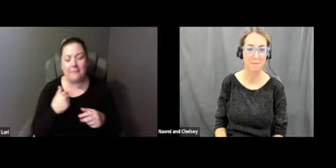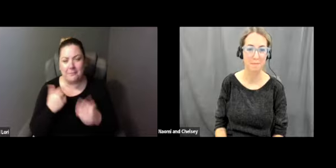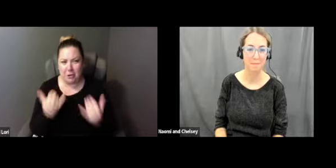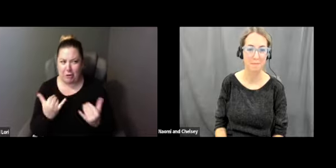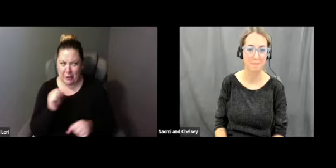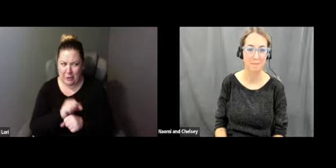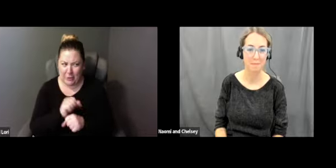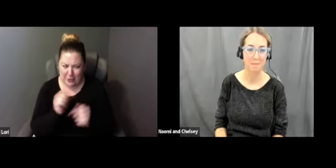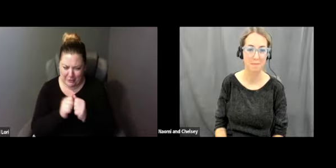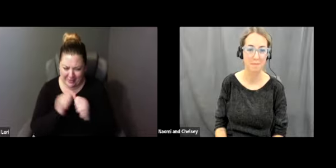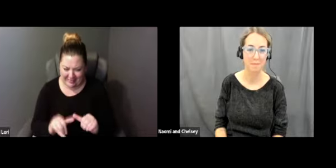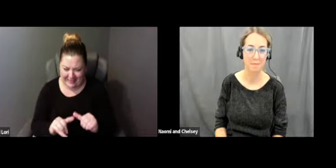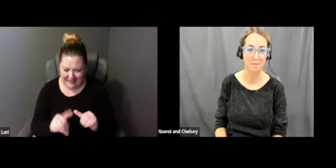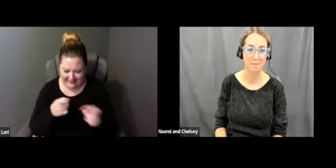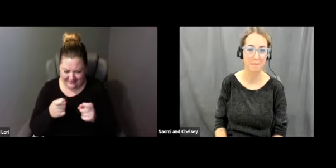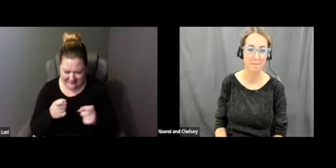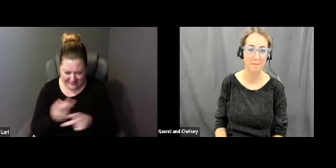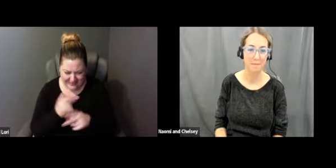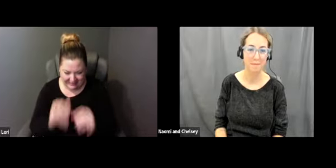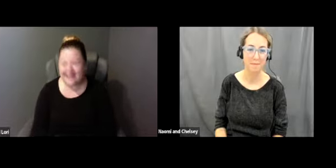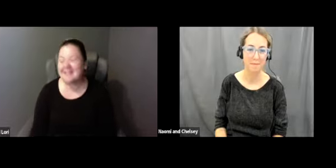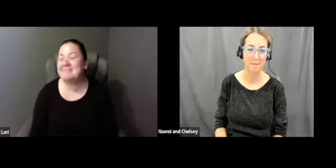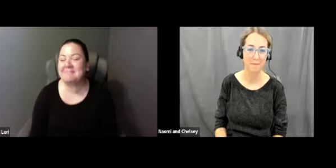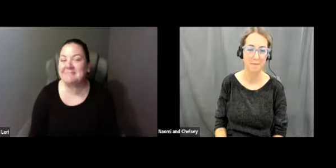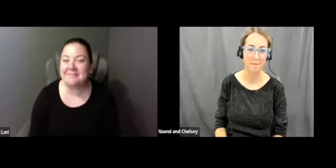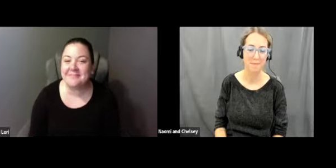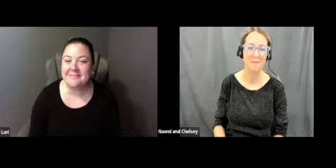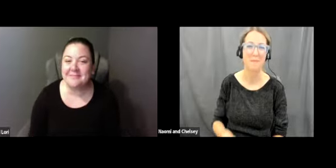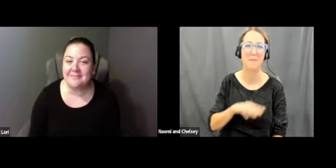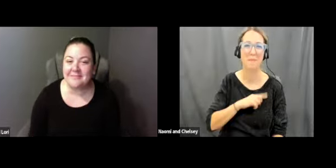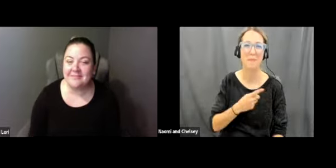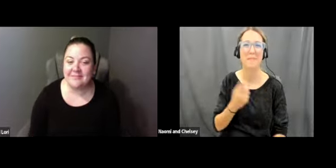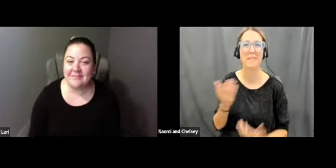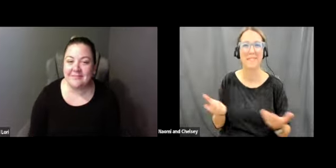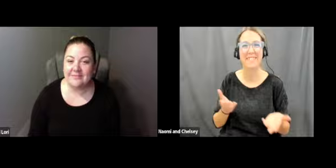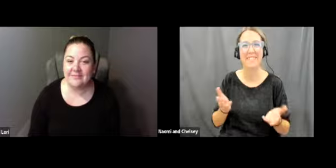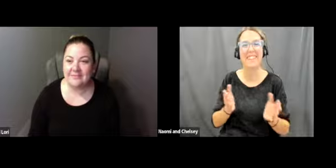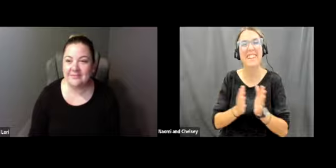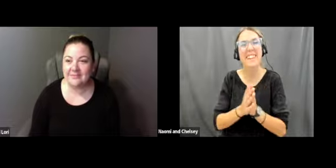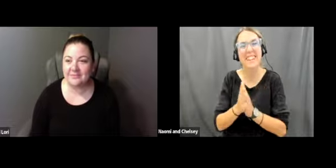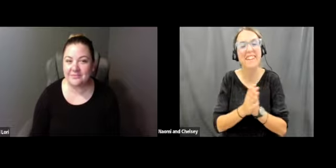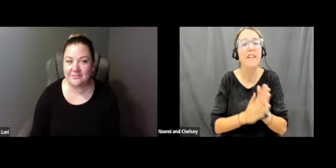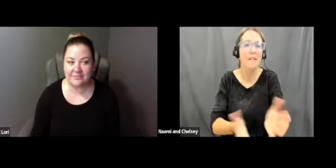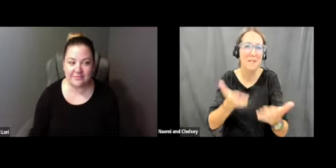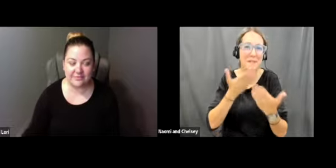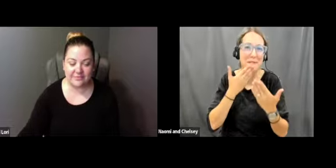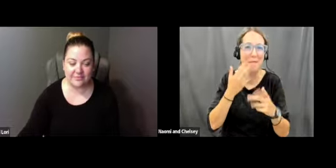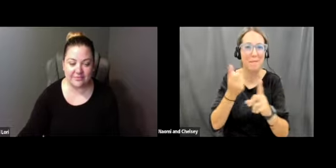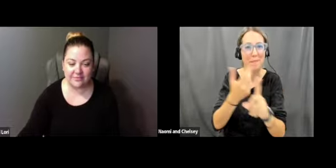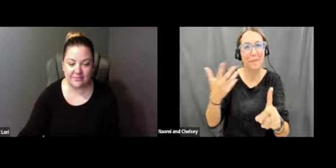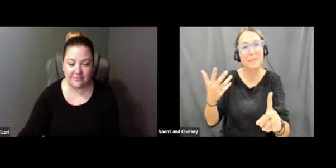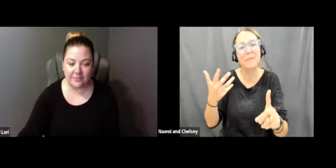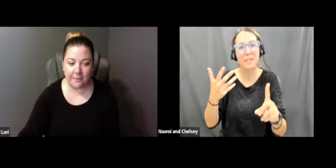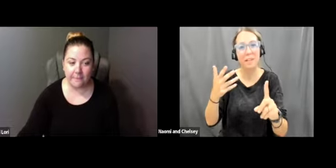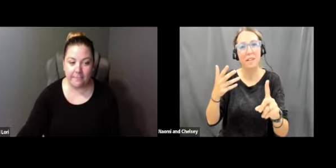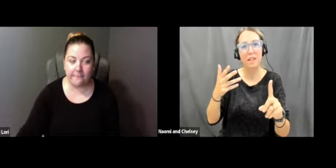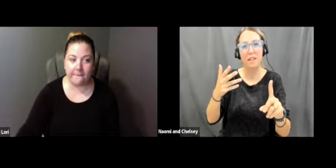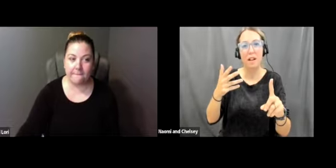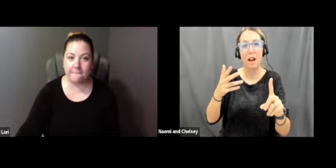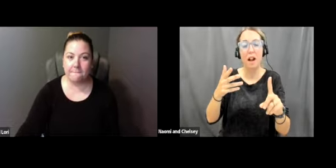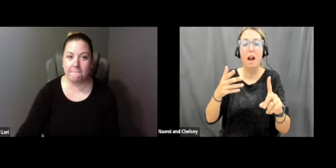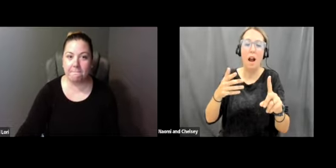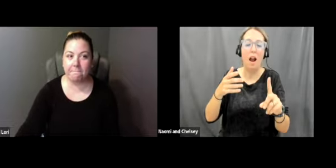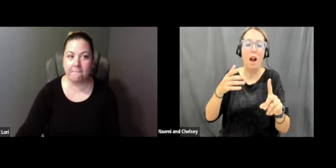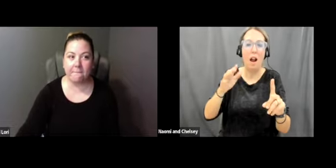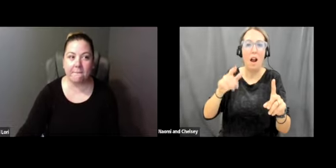you jumped in with that, because I actually very specifically was going to ask for elaboration on if you can see it, it's fair